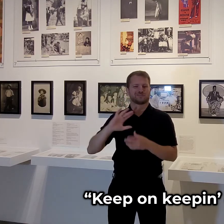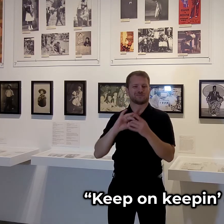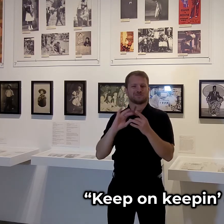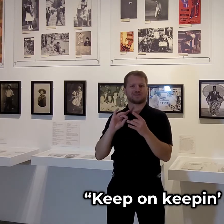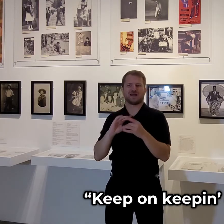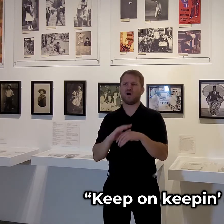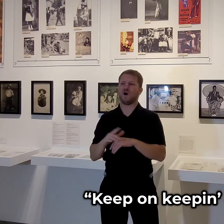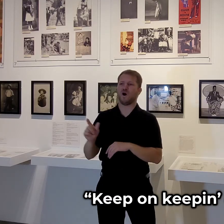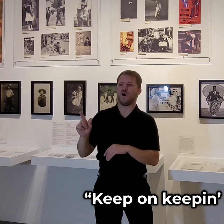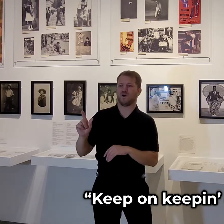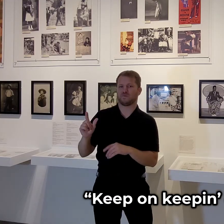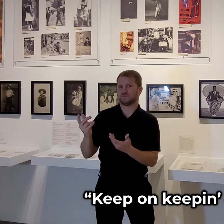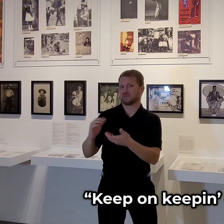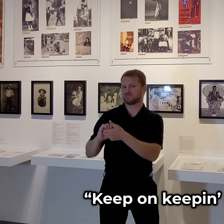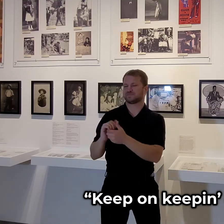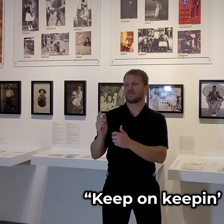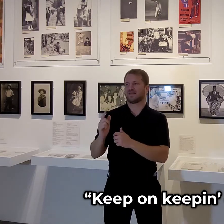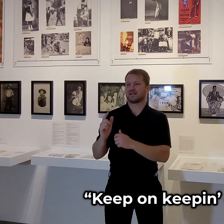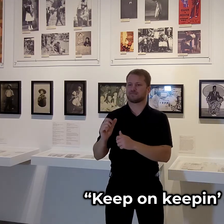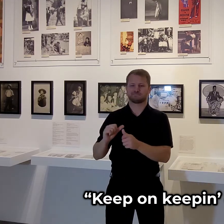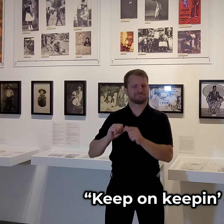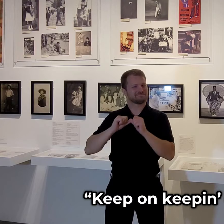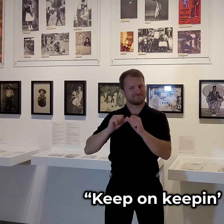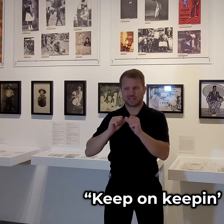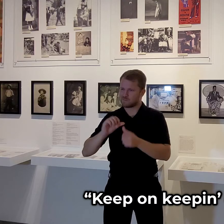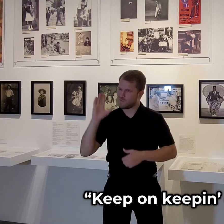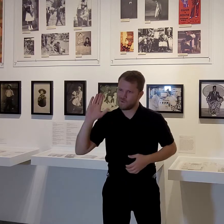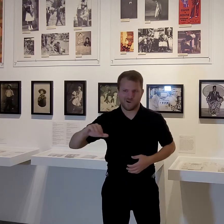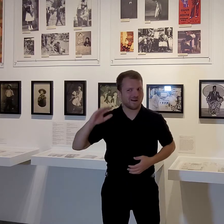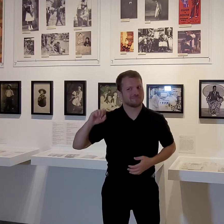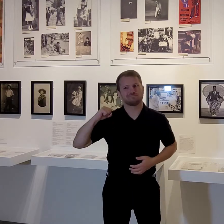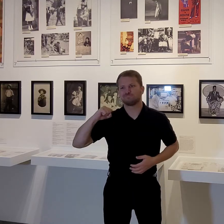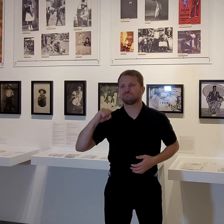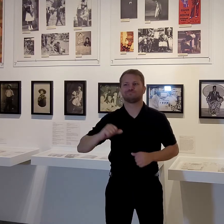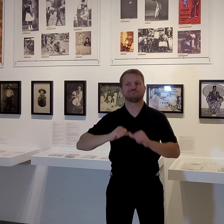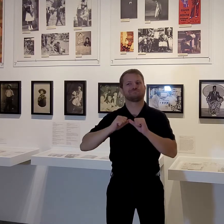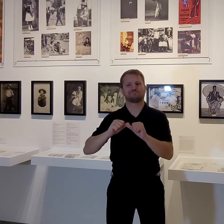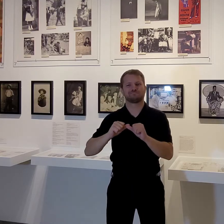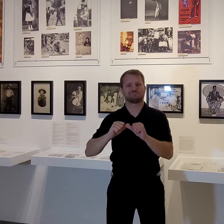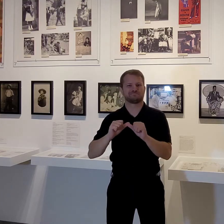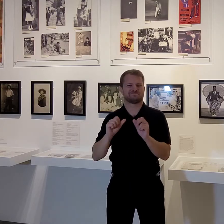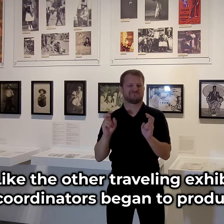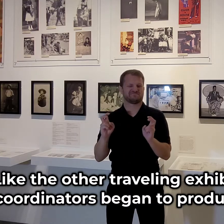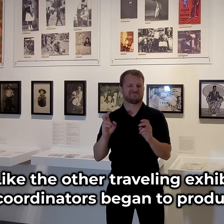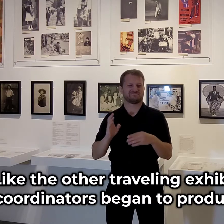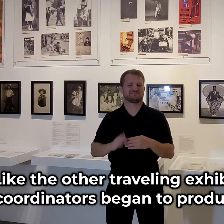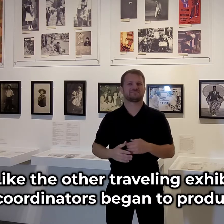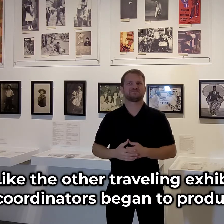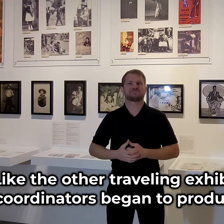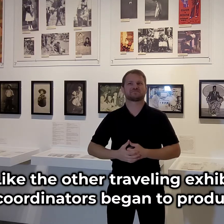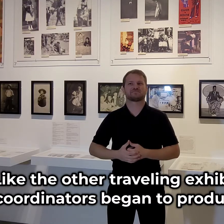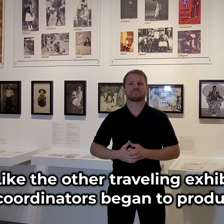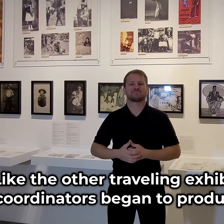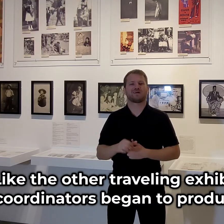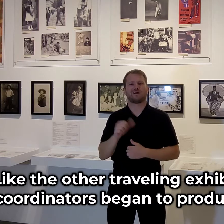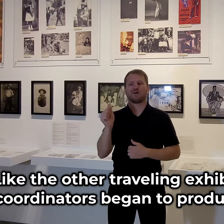on," end quote. Like the other traveling exhibitions